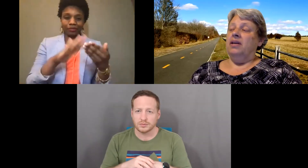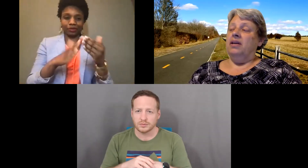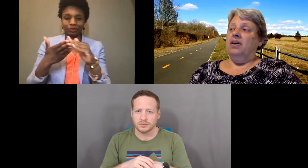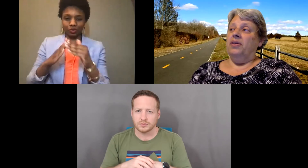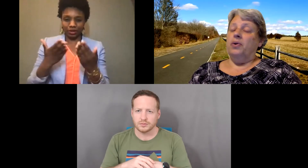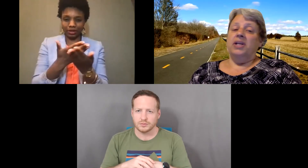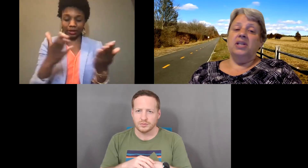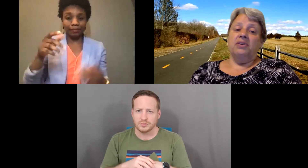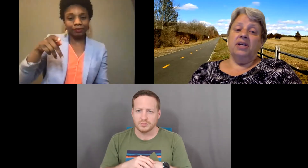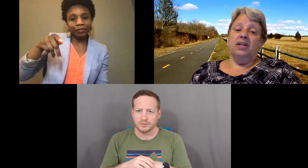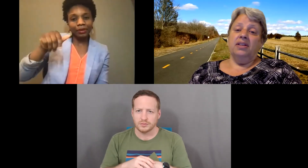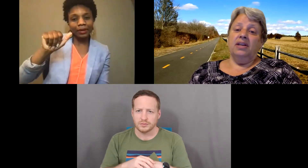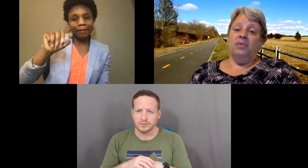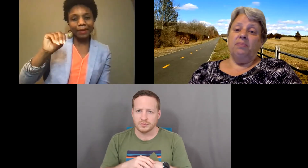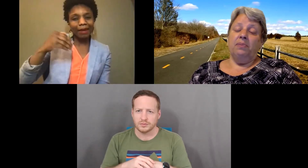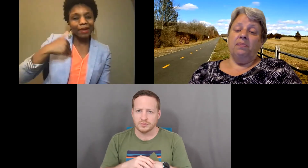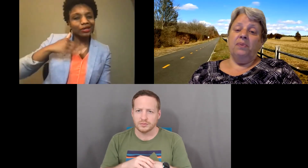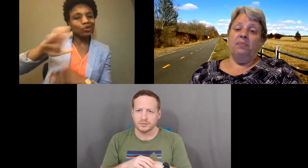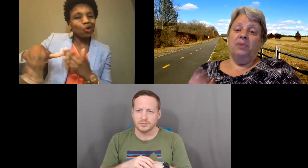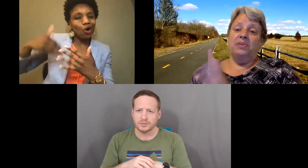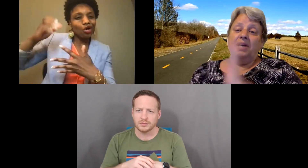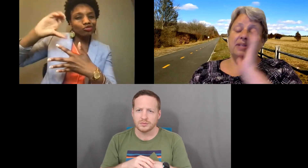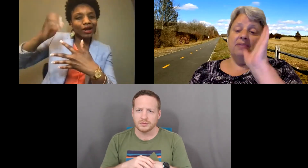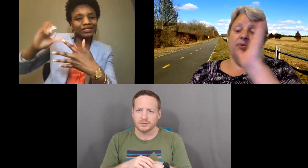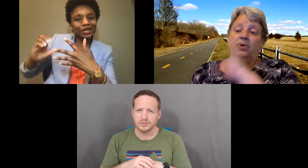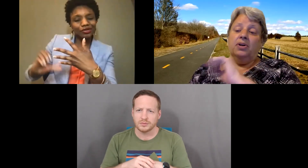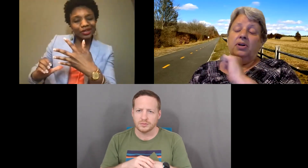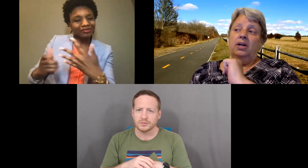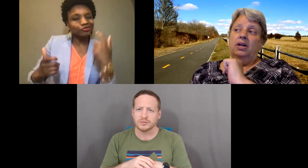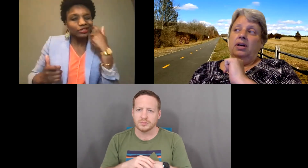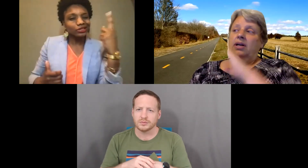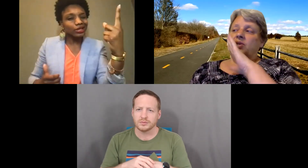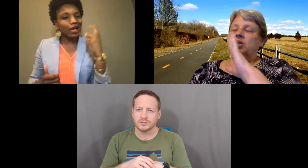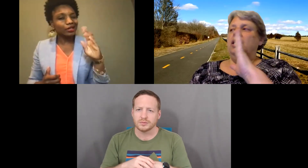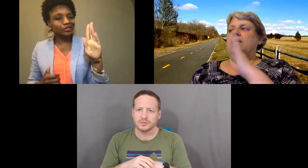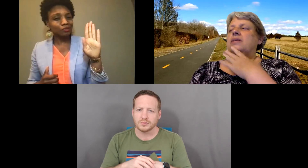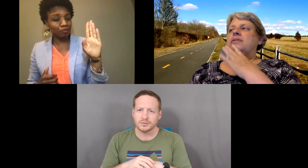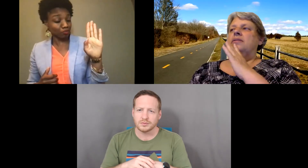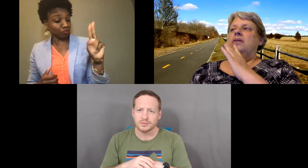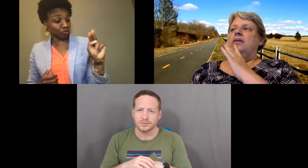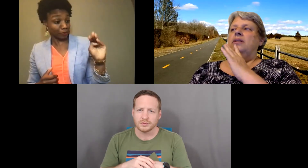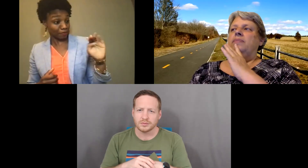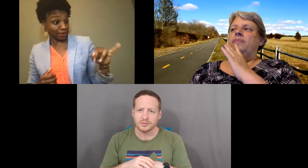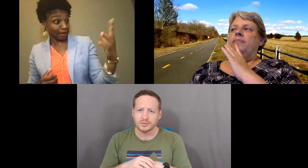the criteria, like what Bumi was asking for. And she has,